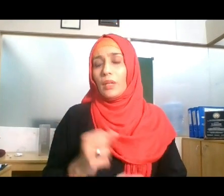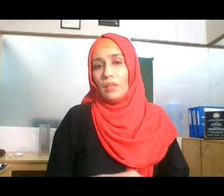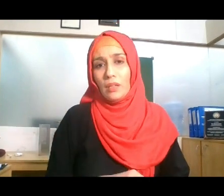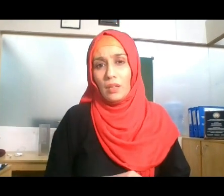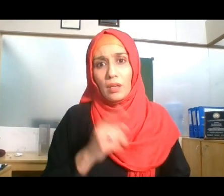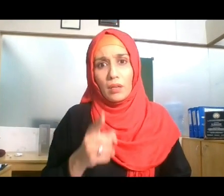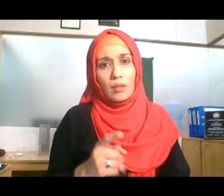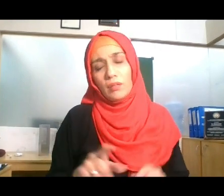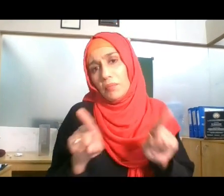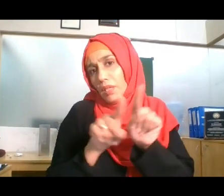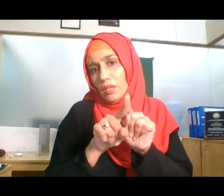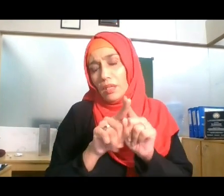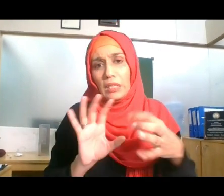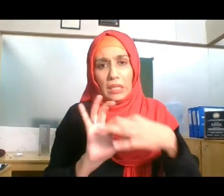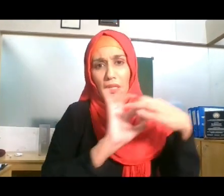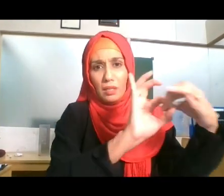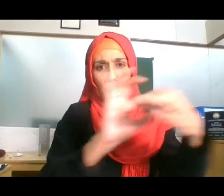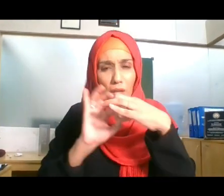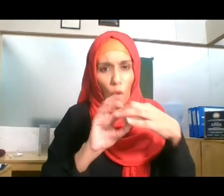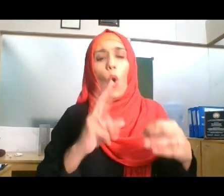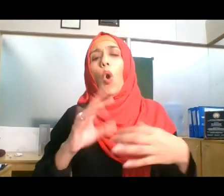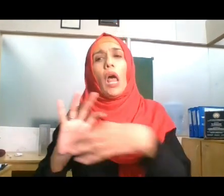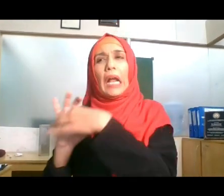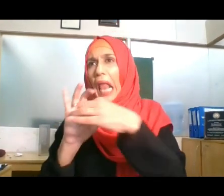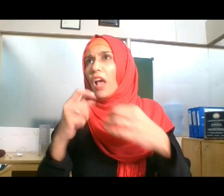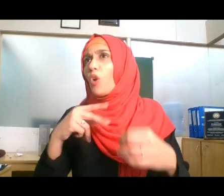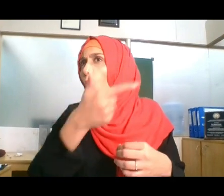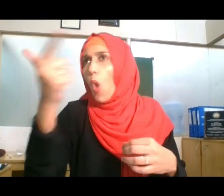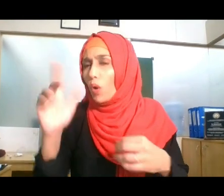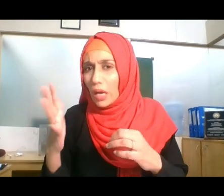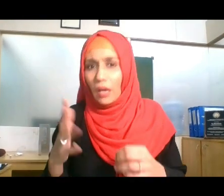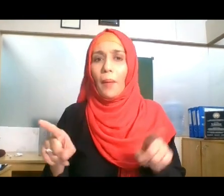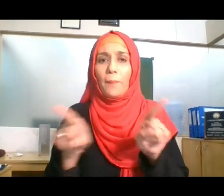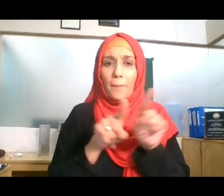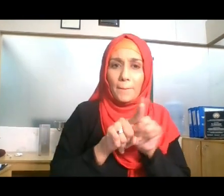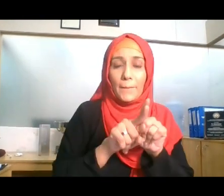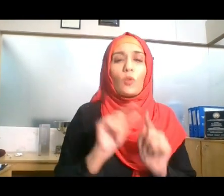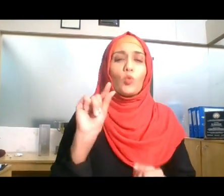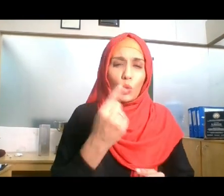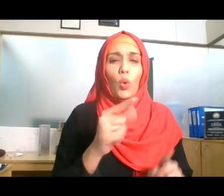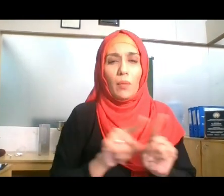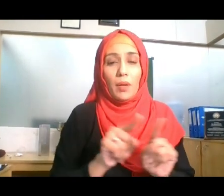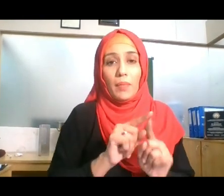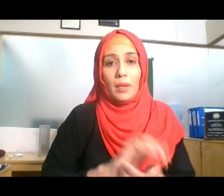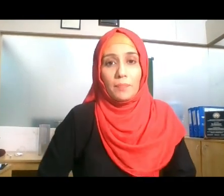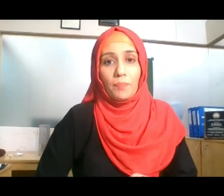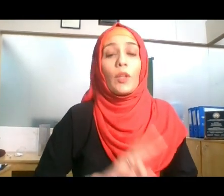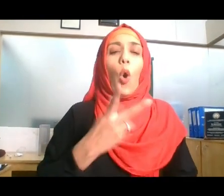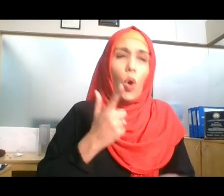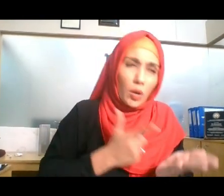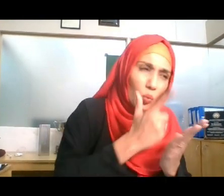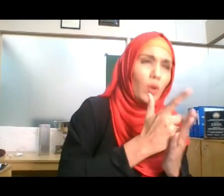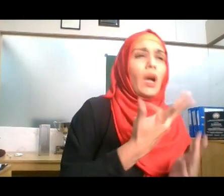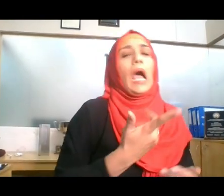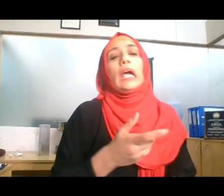identifying, the connected and the unconnected communities. I think we heard a little bit about the rural and the urban divide. And one of the